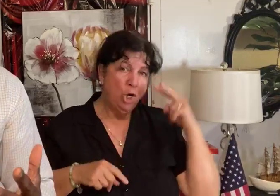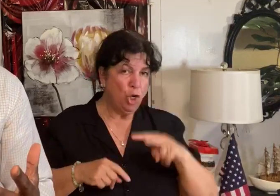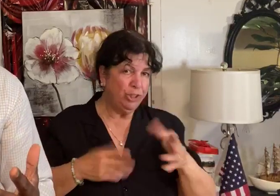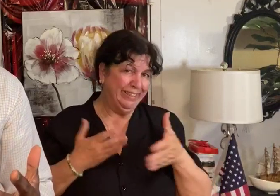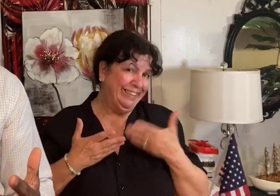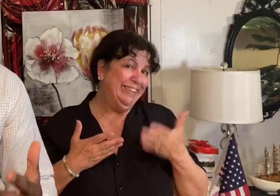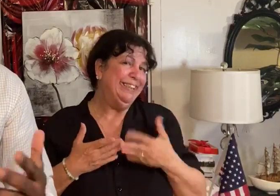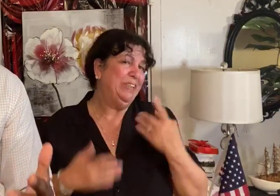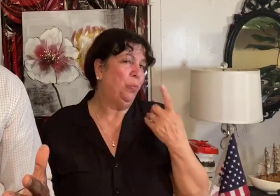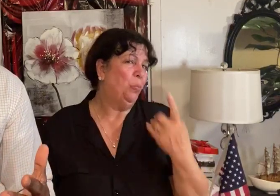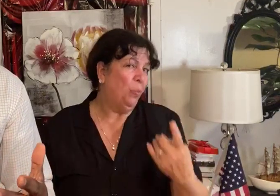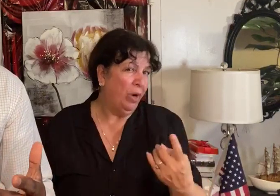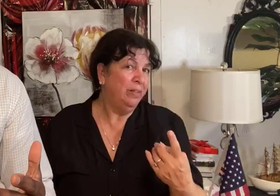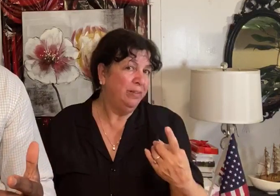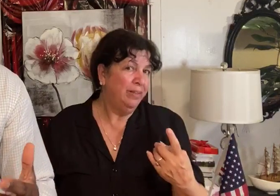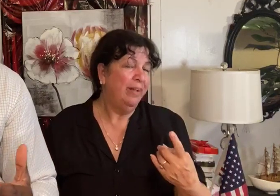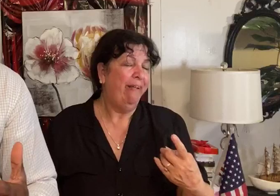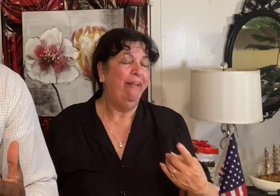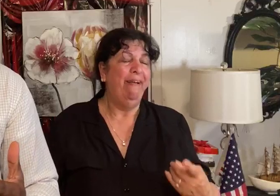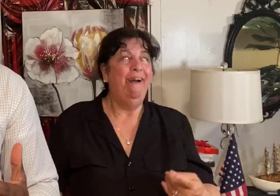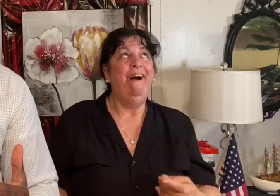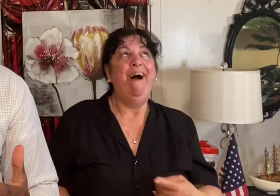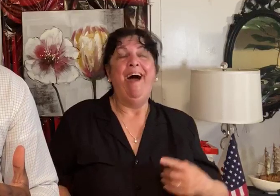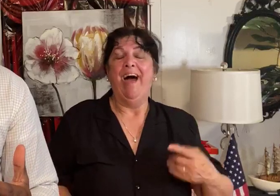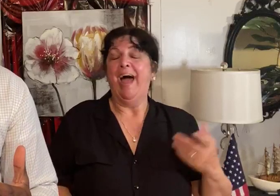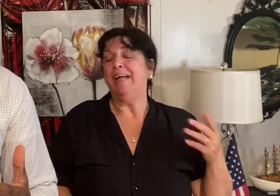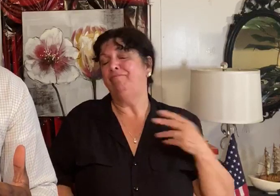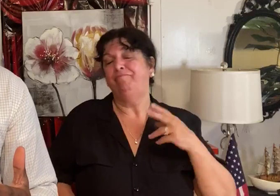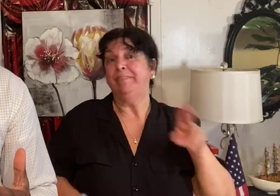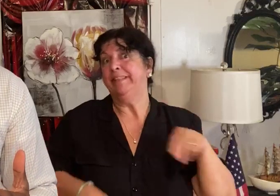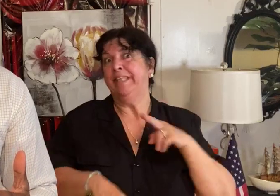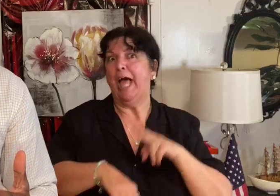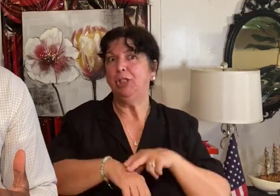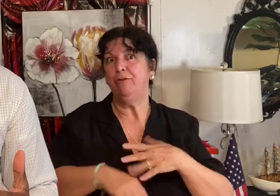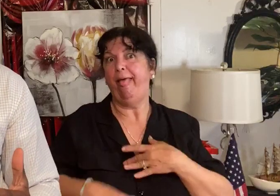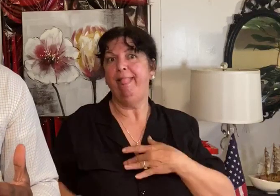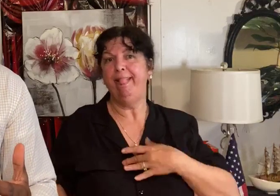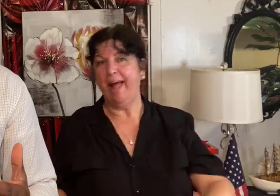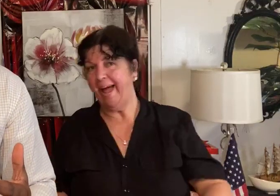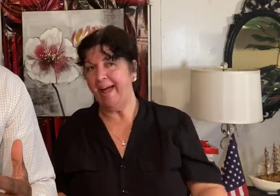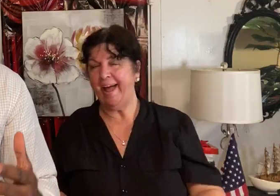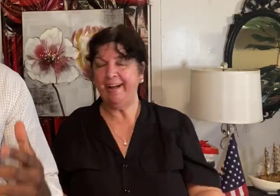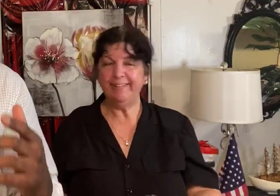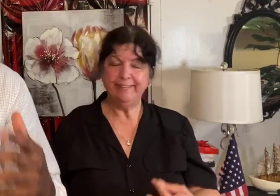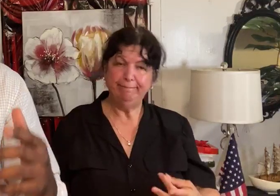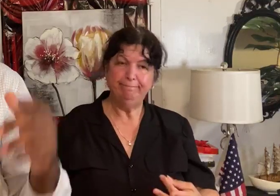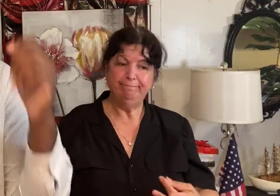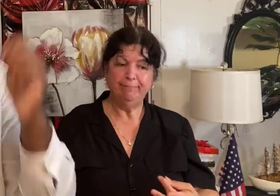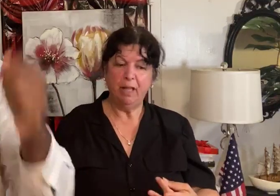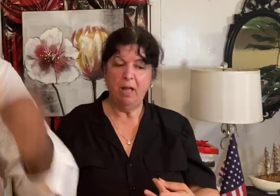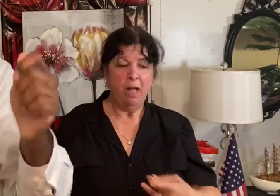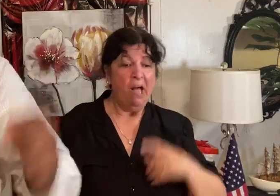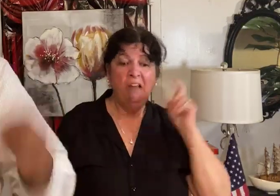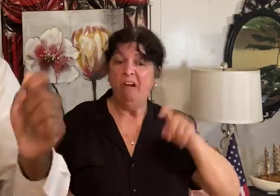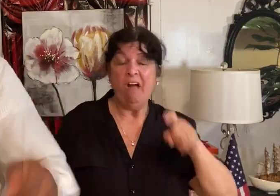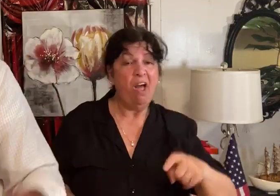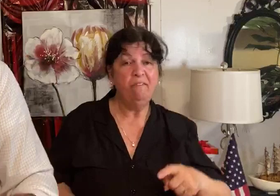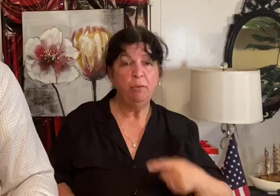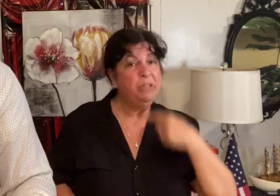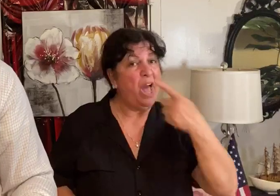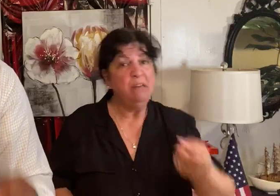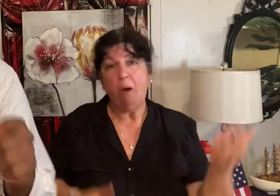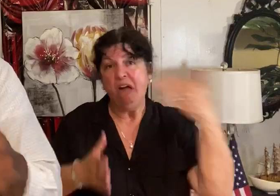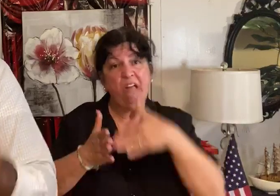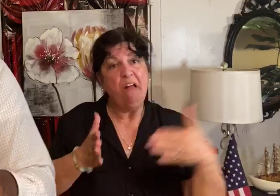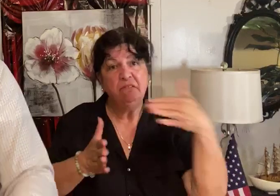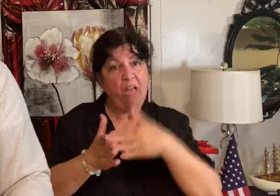the easy one. That's the one that I naturally gravitate to, so that I don't have to beat over your